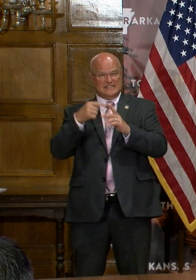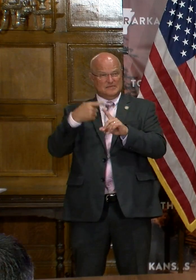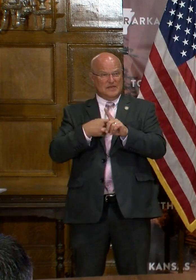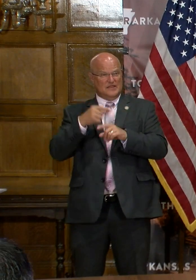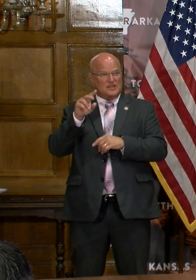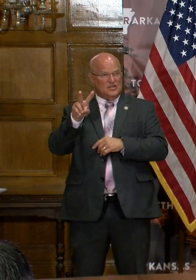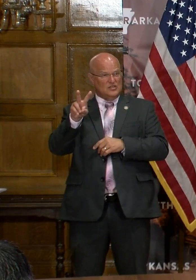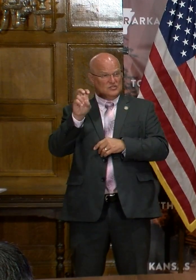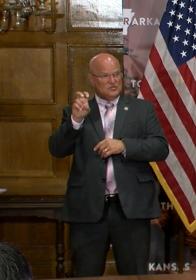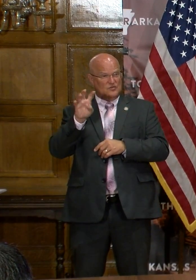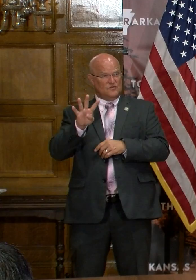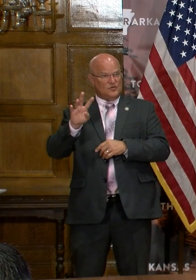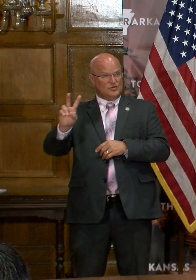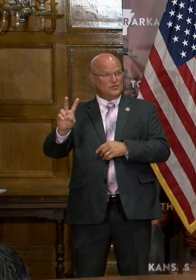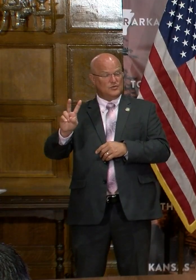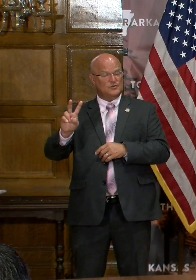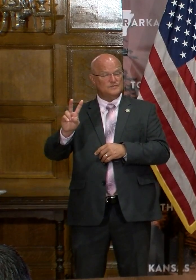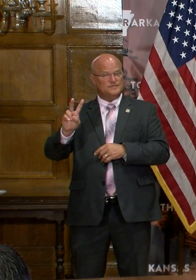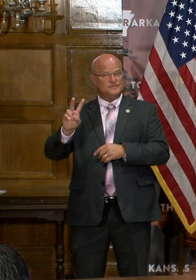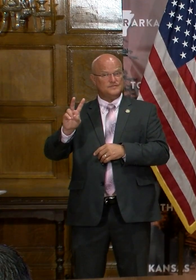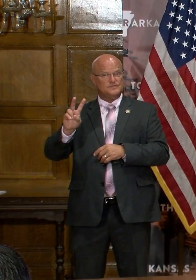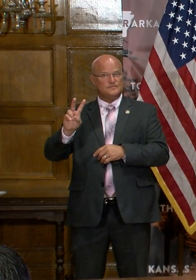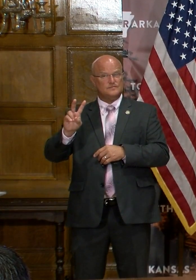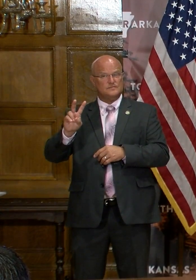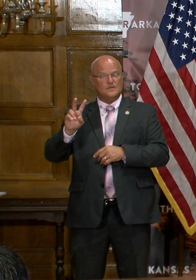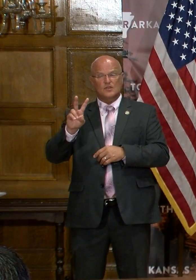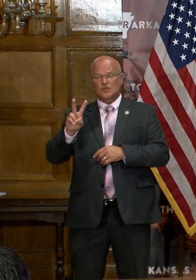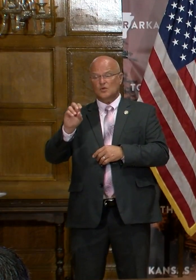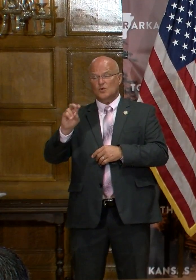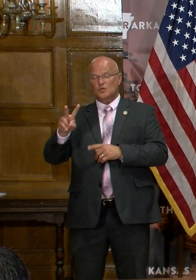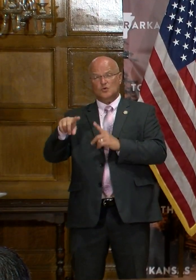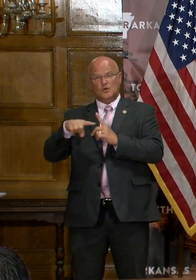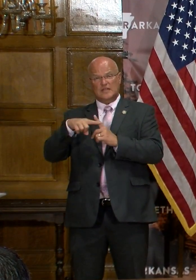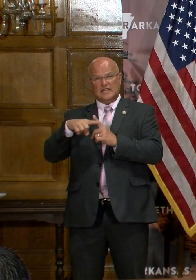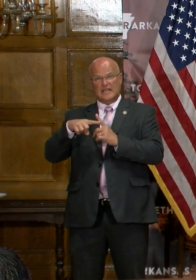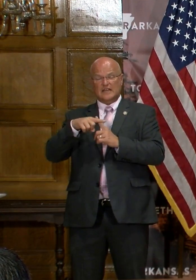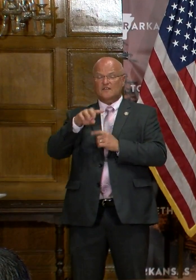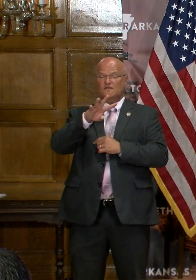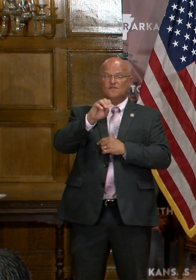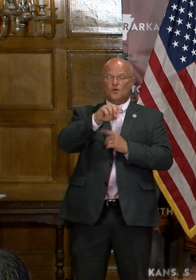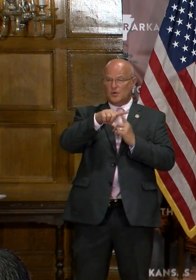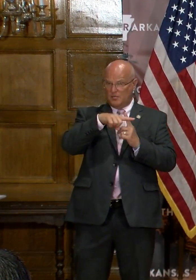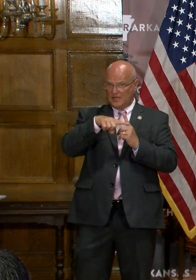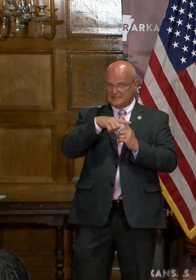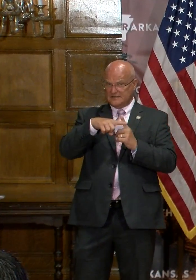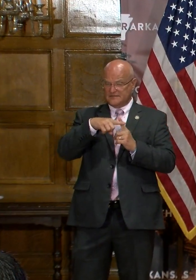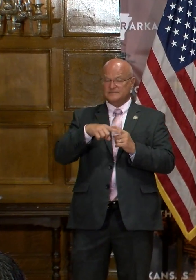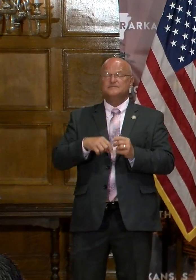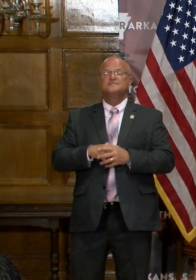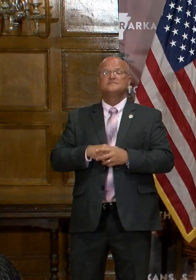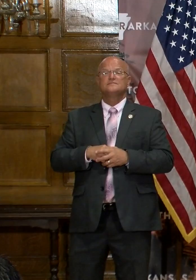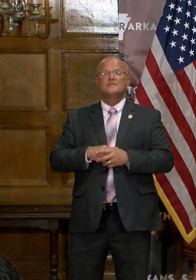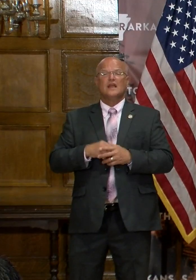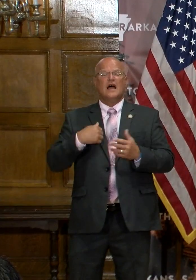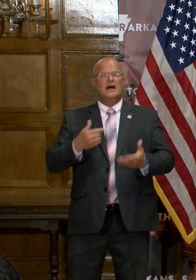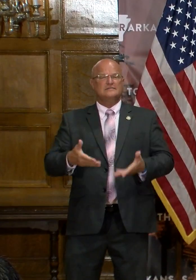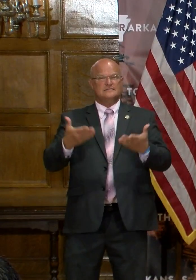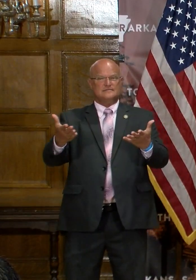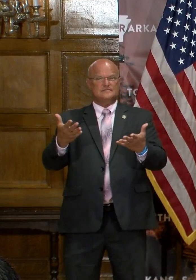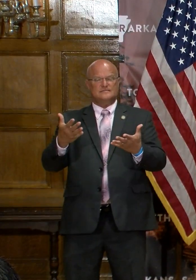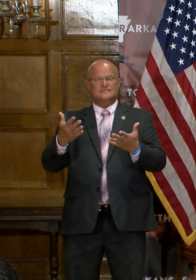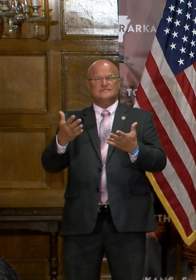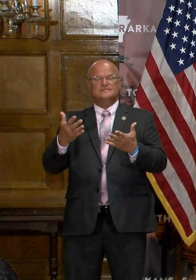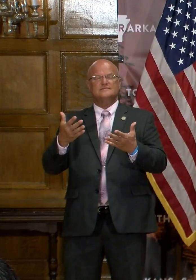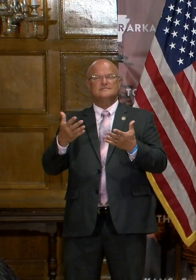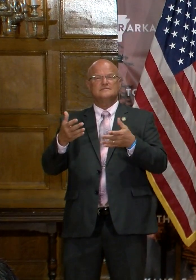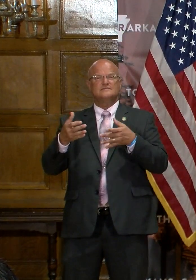of 242. 202 are negative and 40 are positive. Let me offer some comments